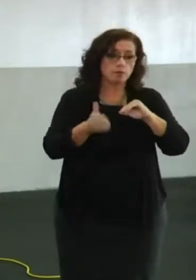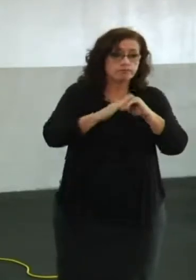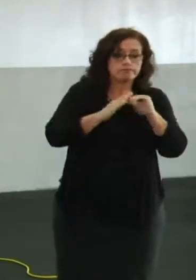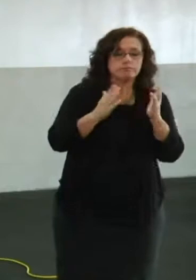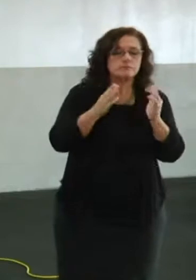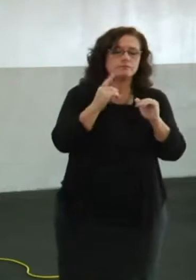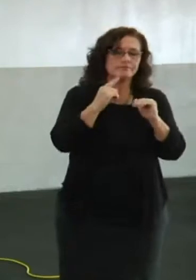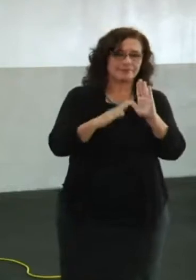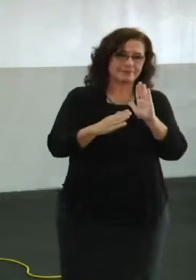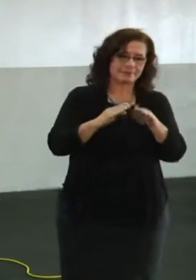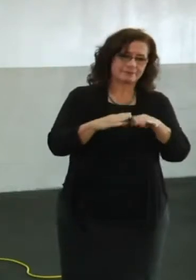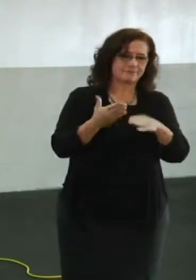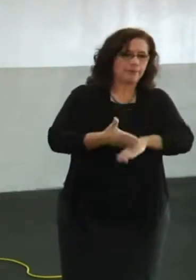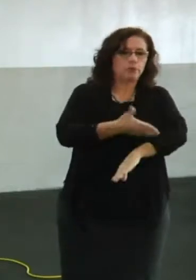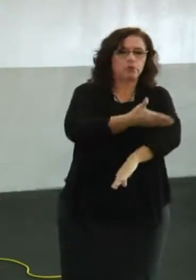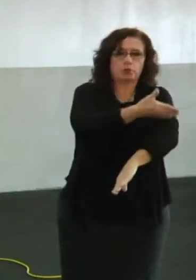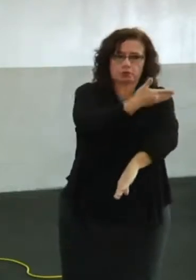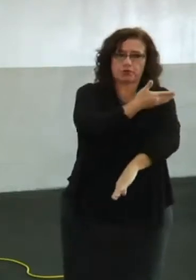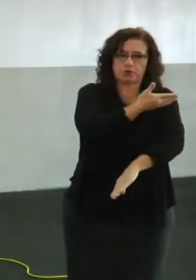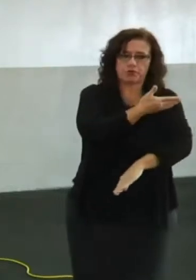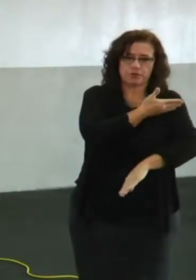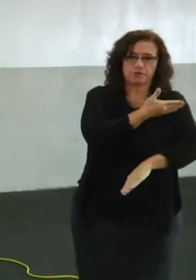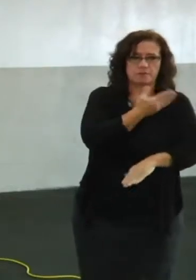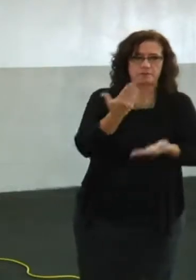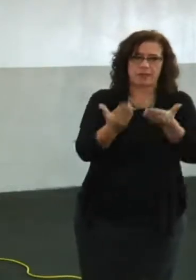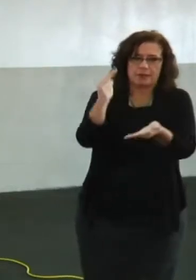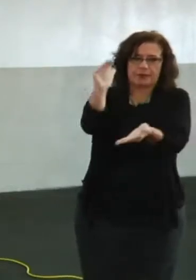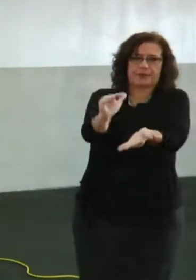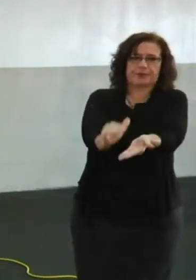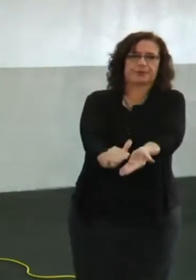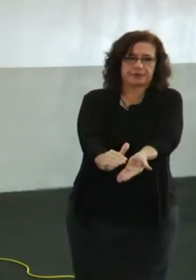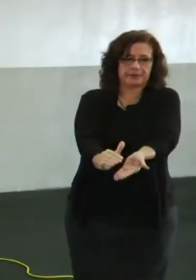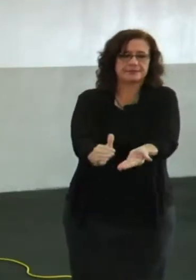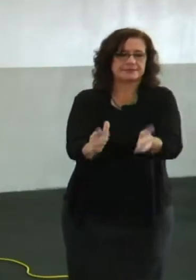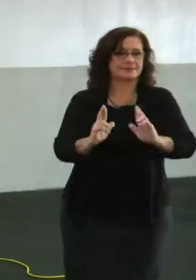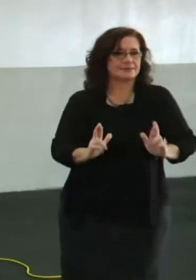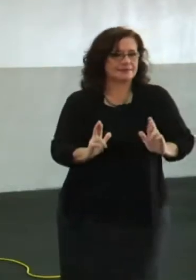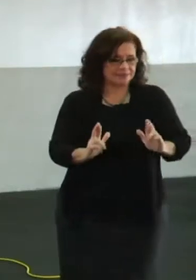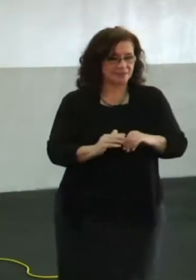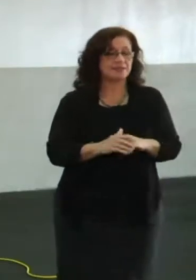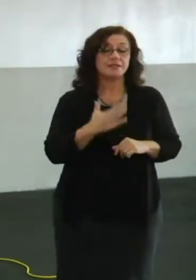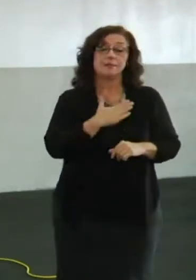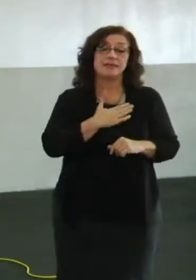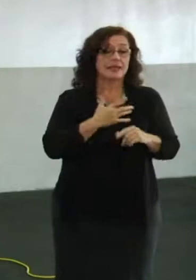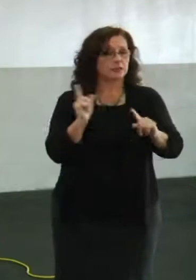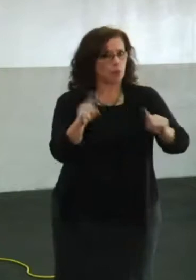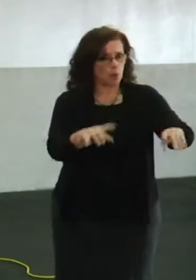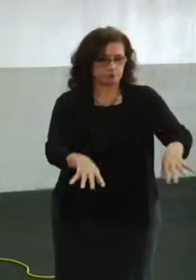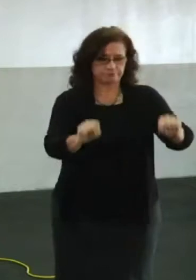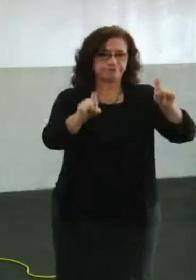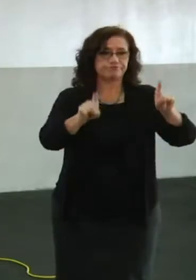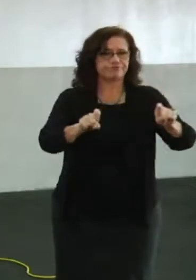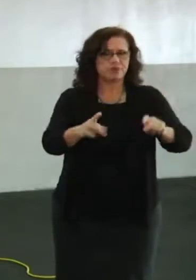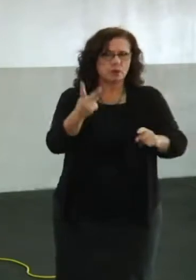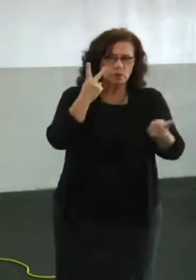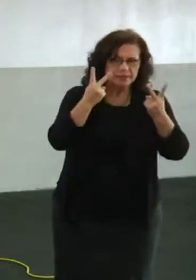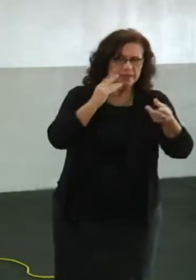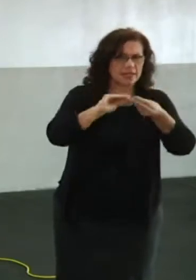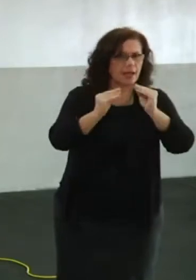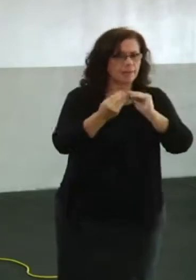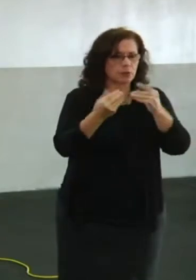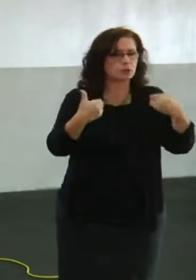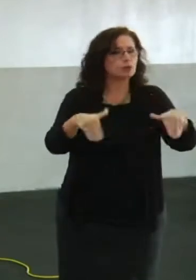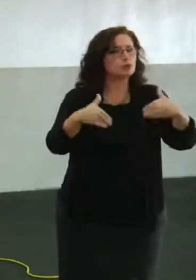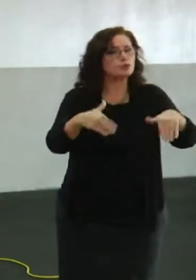improve with your actions this week. So please continue to get tested. We are seeing outstanding testing